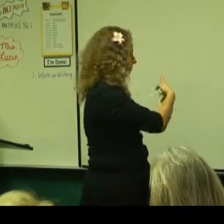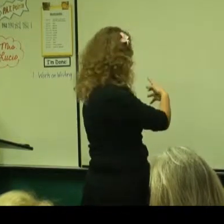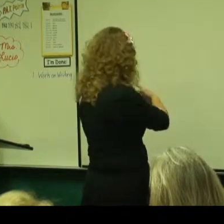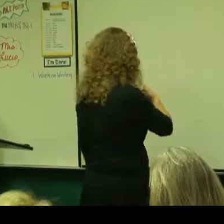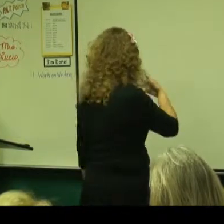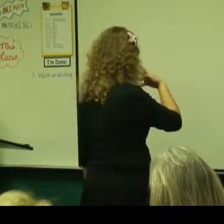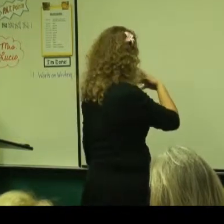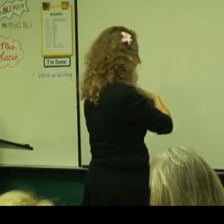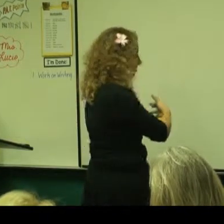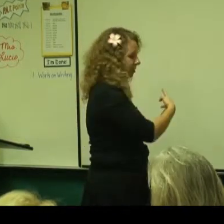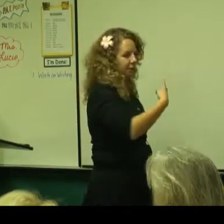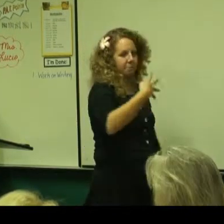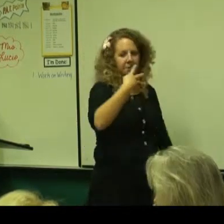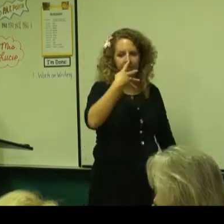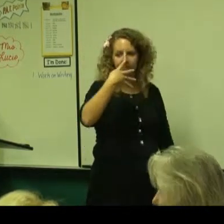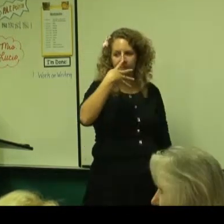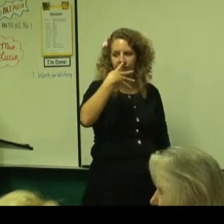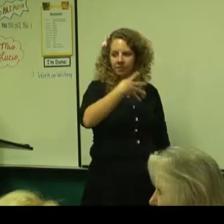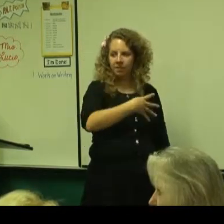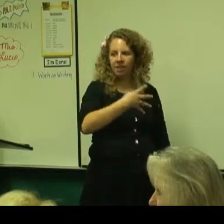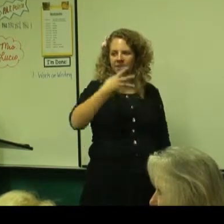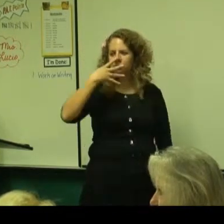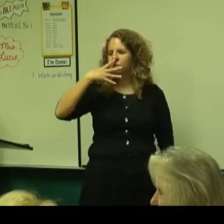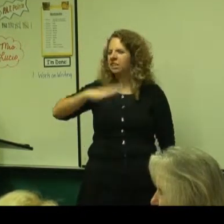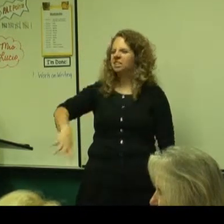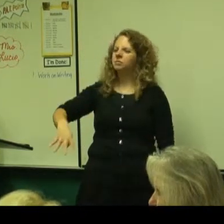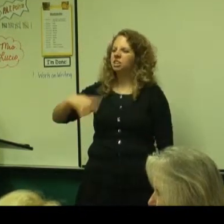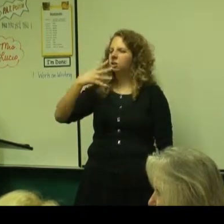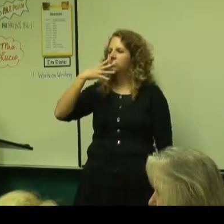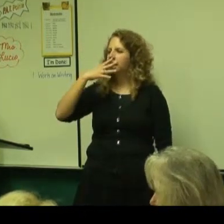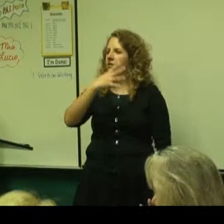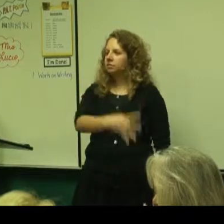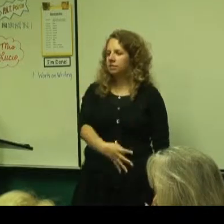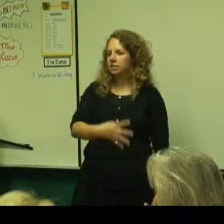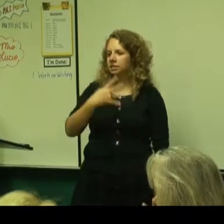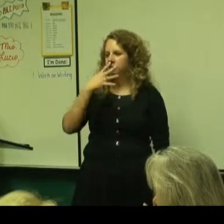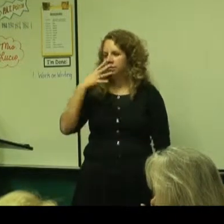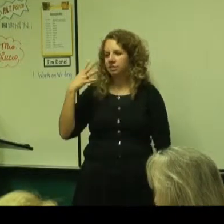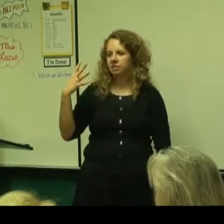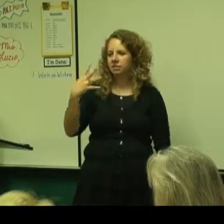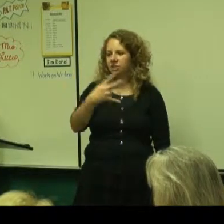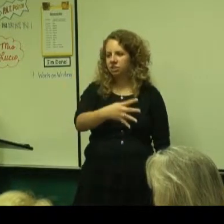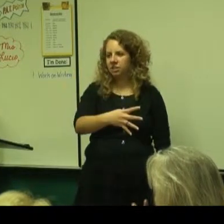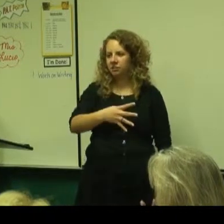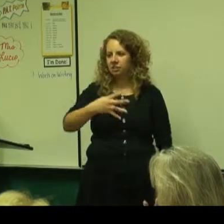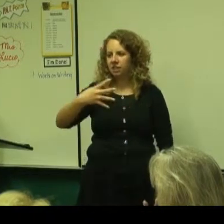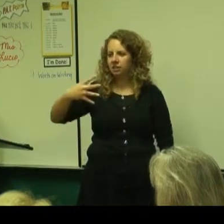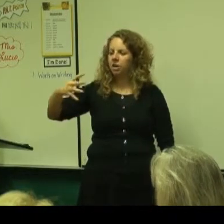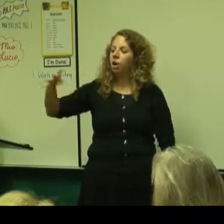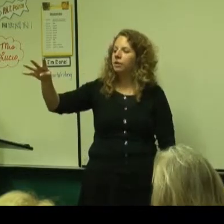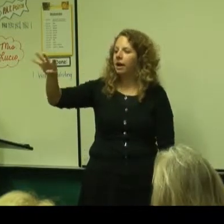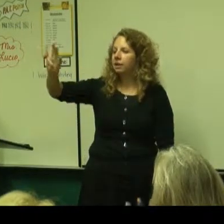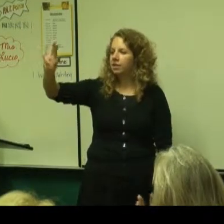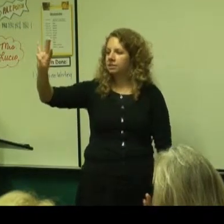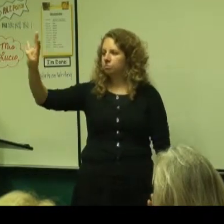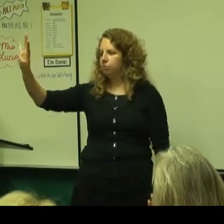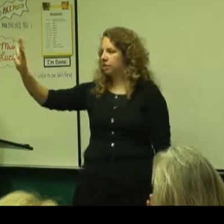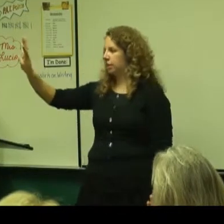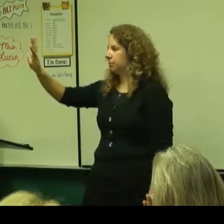Your thumb has to be That down. doesn't really help, huh? It doesn't really go down. This your is thumb? actually a different sign. Oh yeah, it's with like a number